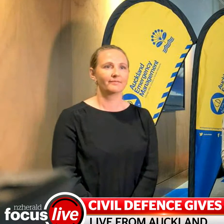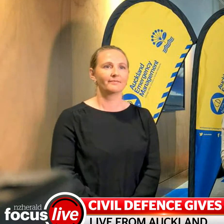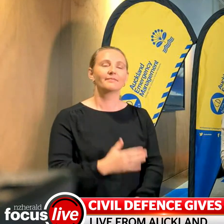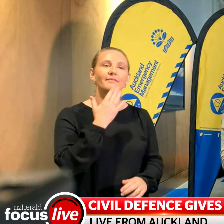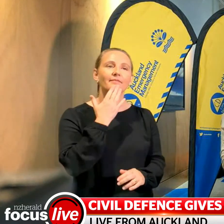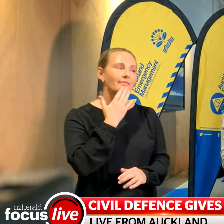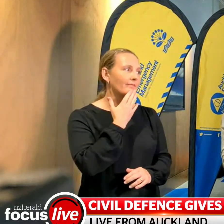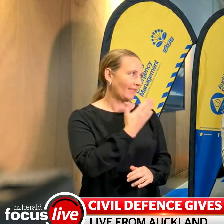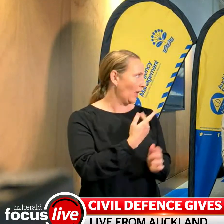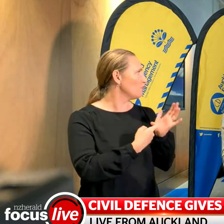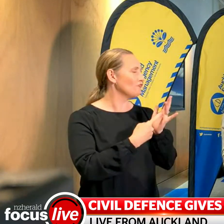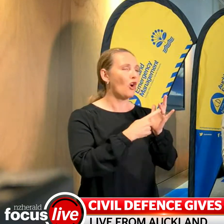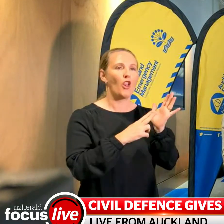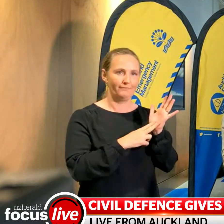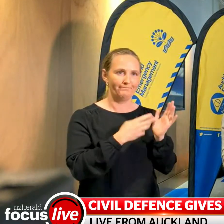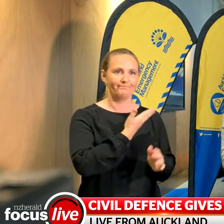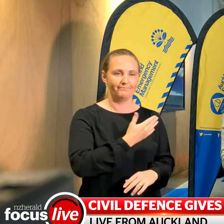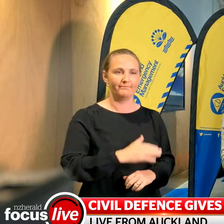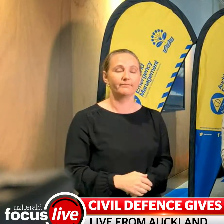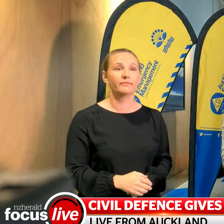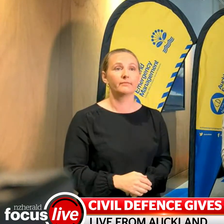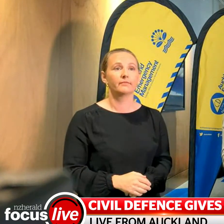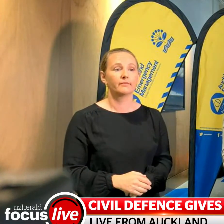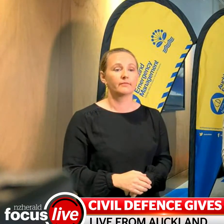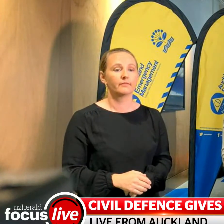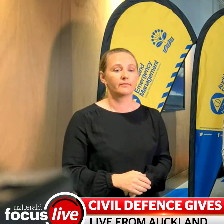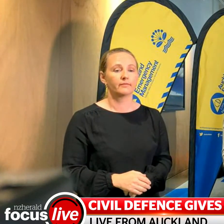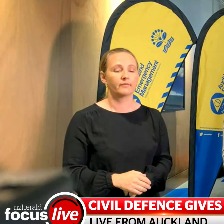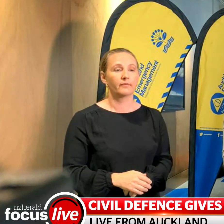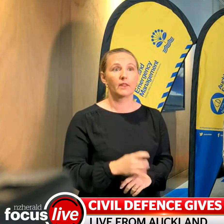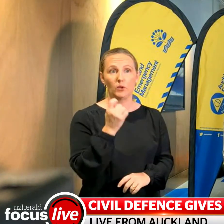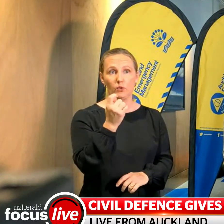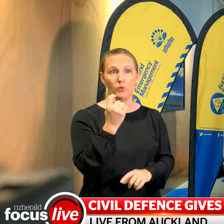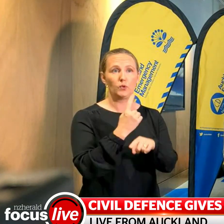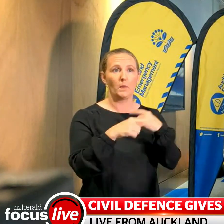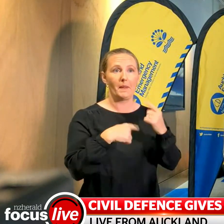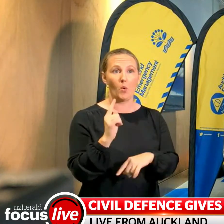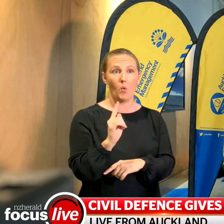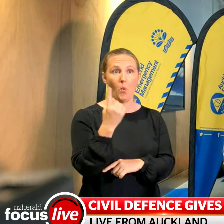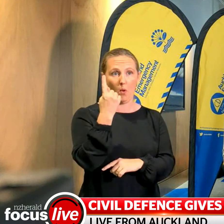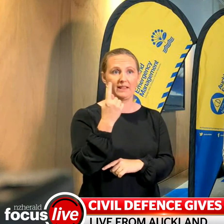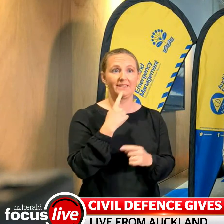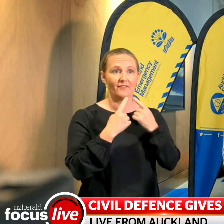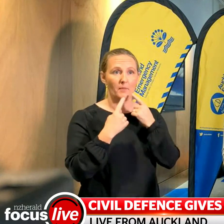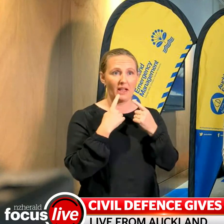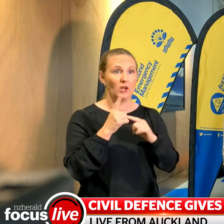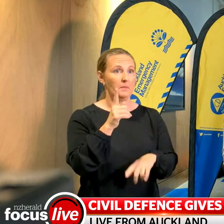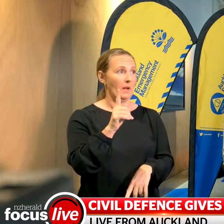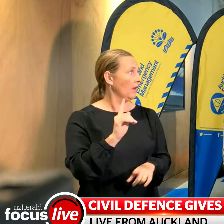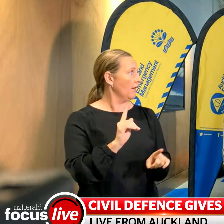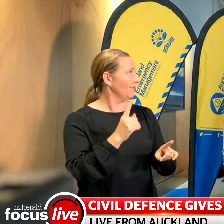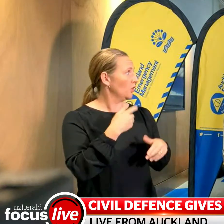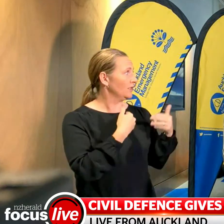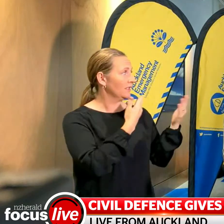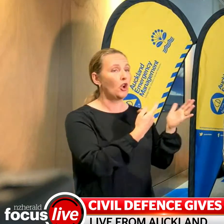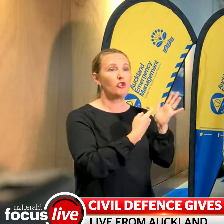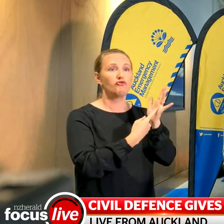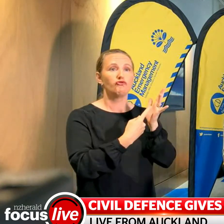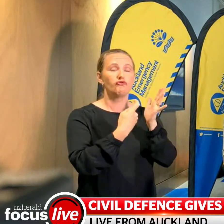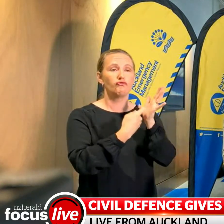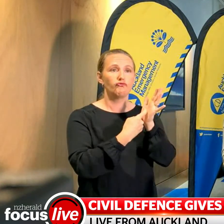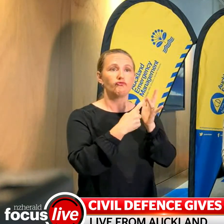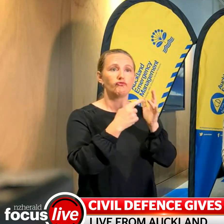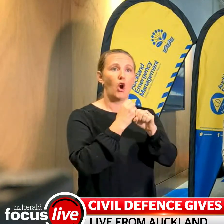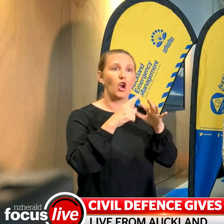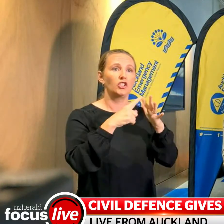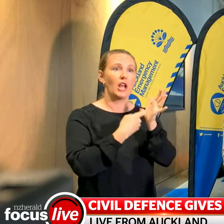Thanks, Ron. And just before I go into some more Auckland-specific information updates, I'll hand to Roger Ball, Roger Ball is our